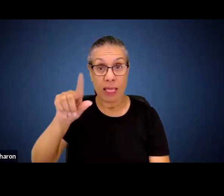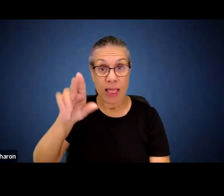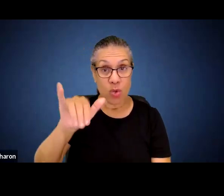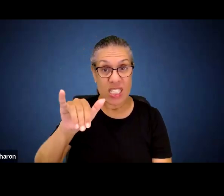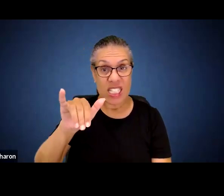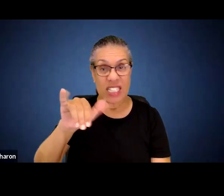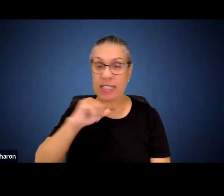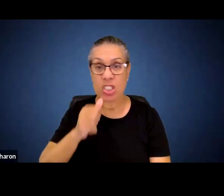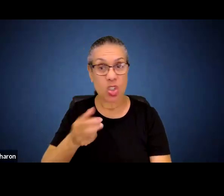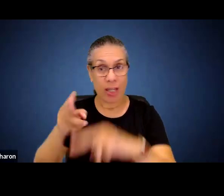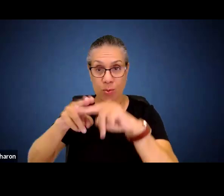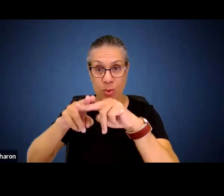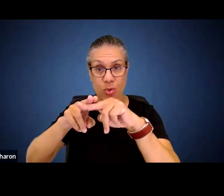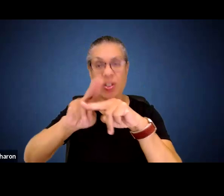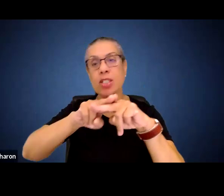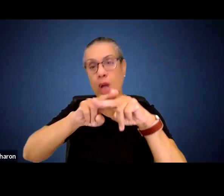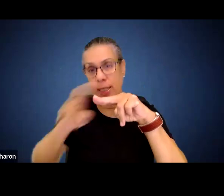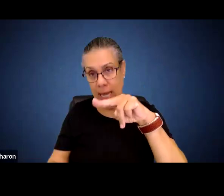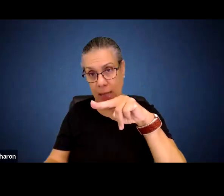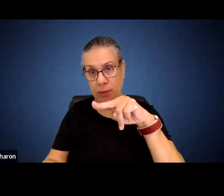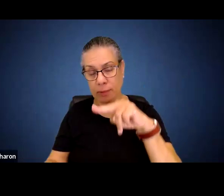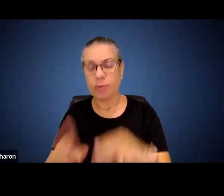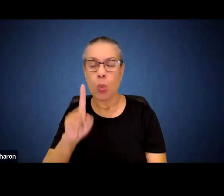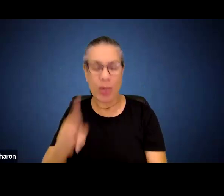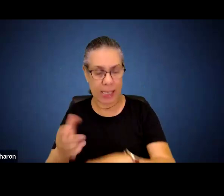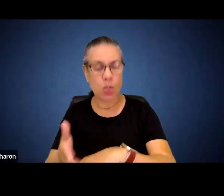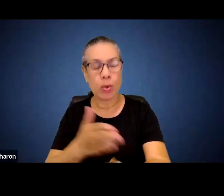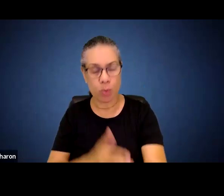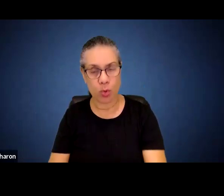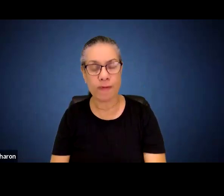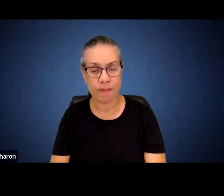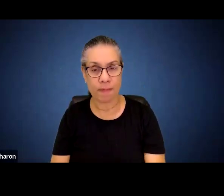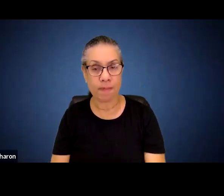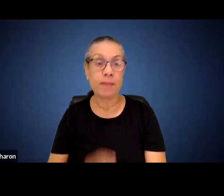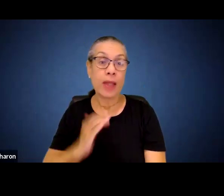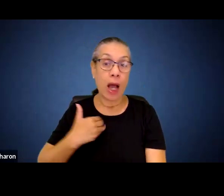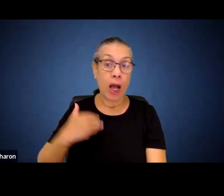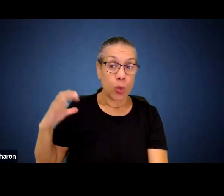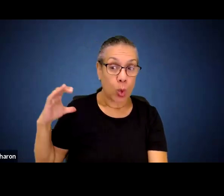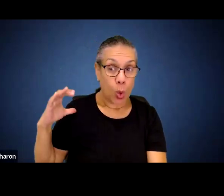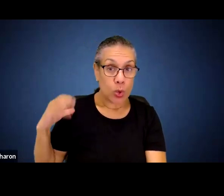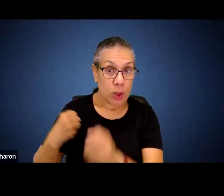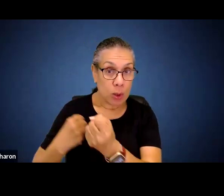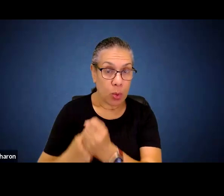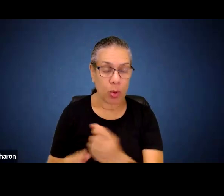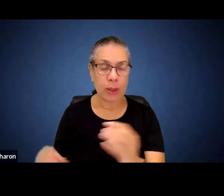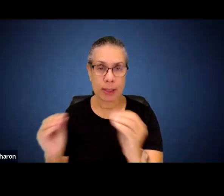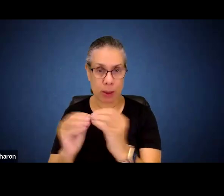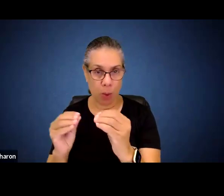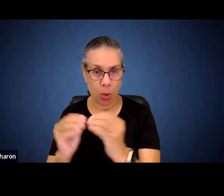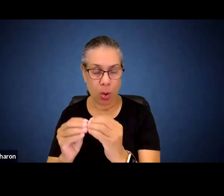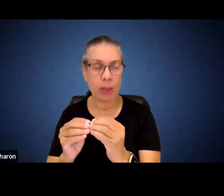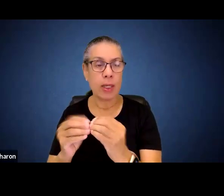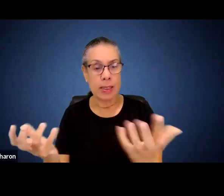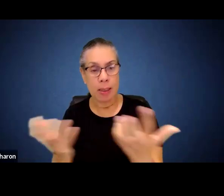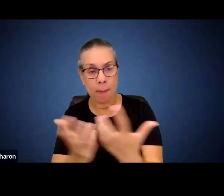declined. We must do better. As mentioned before, we are strengthening our coaching support and collaboration with